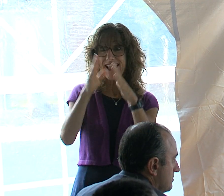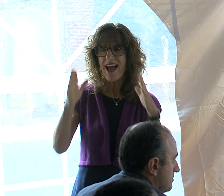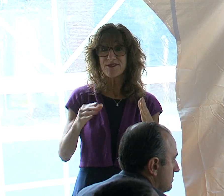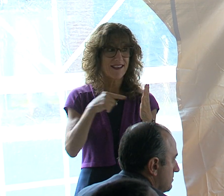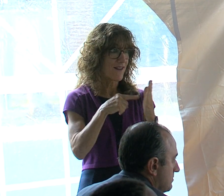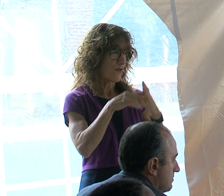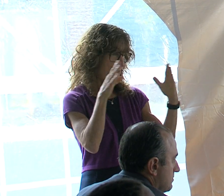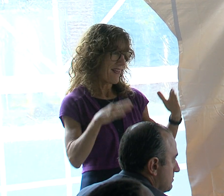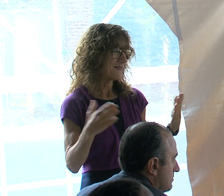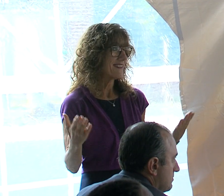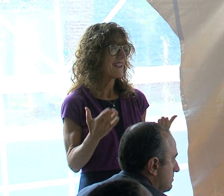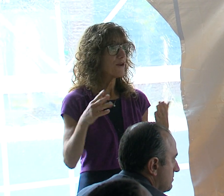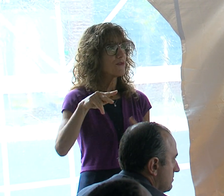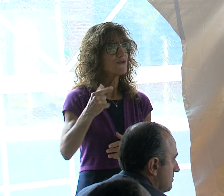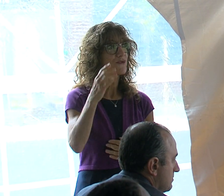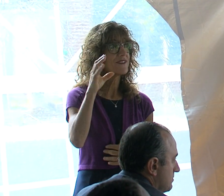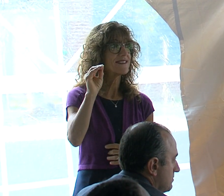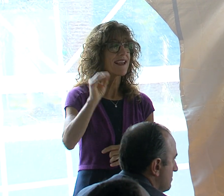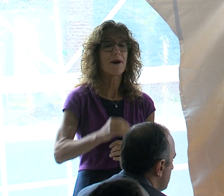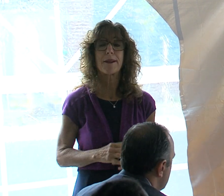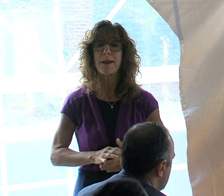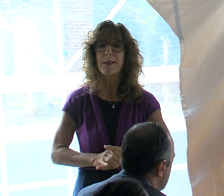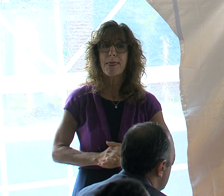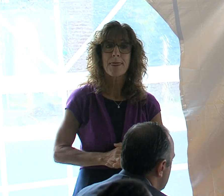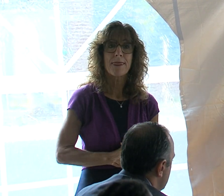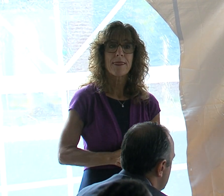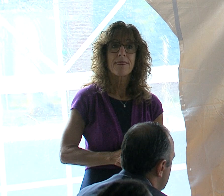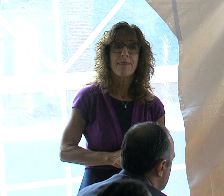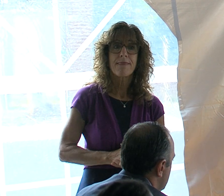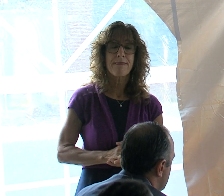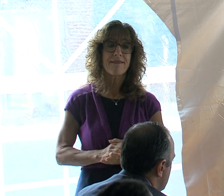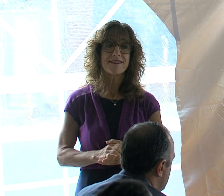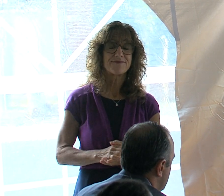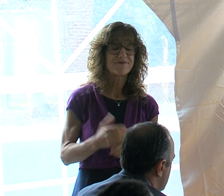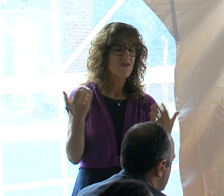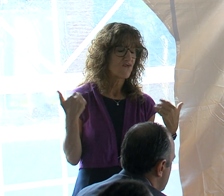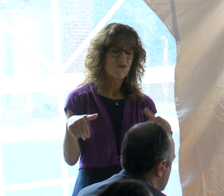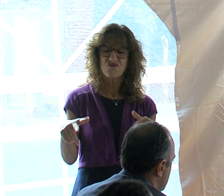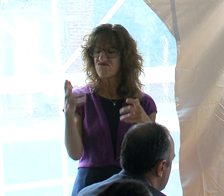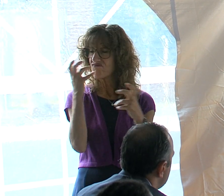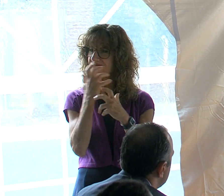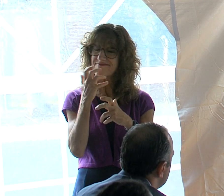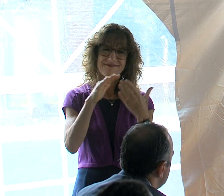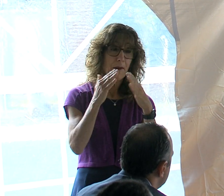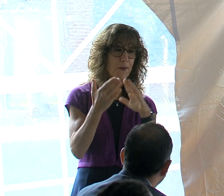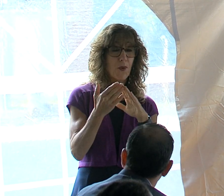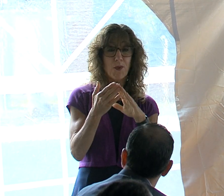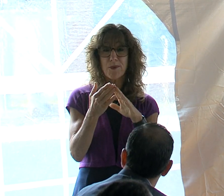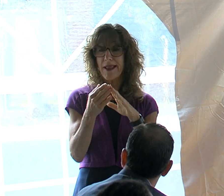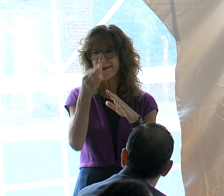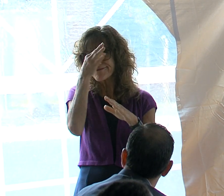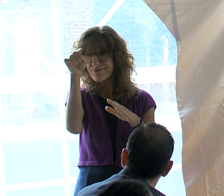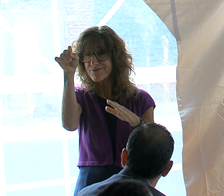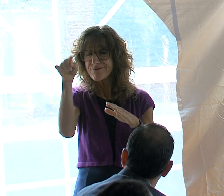affordable housing here in Prince George's County. Beyond an incredible community just minutes away from the town